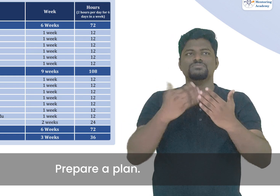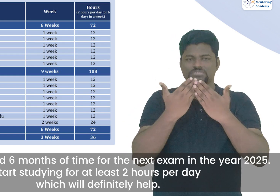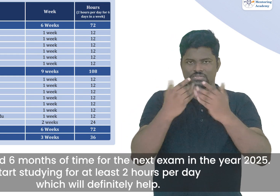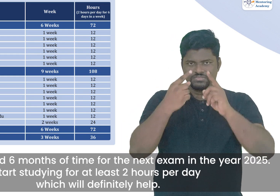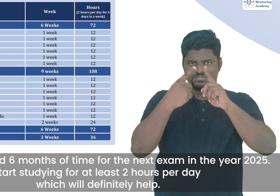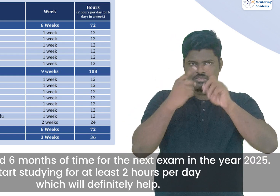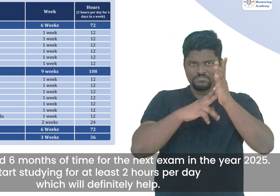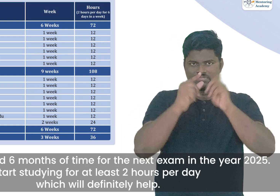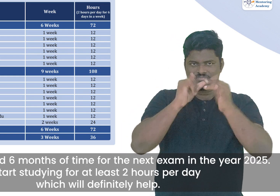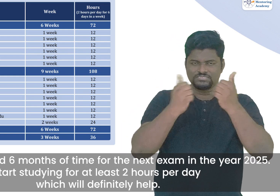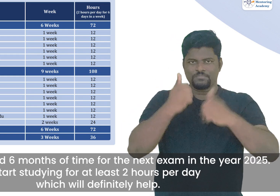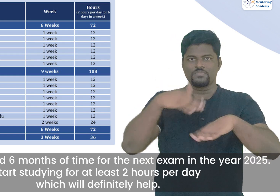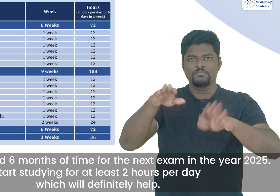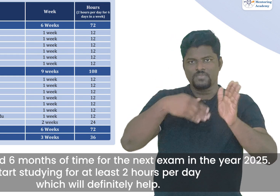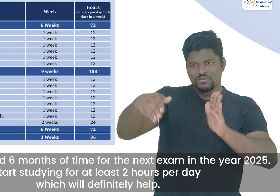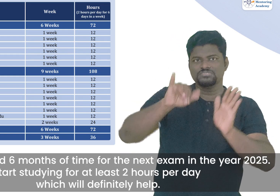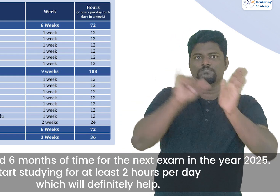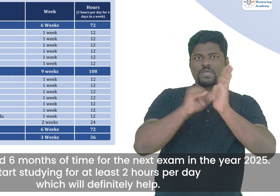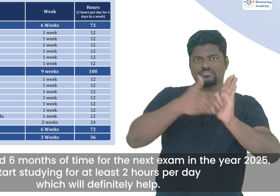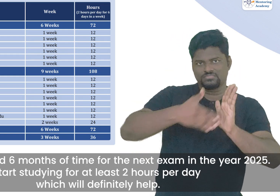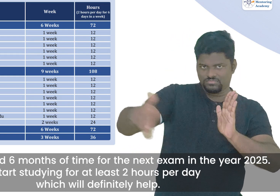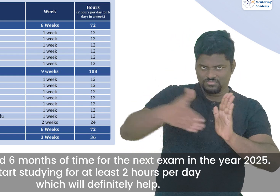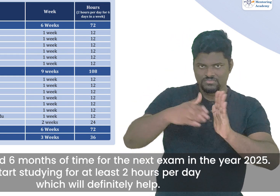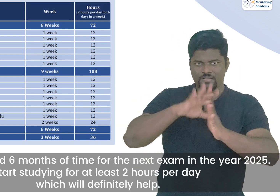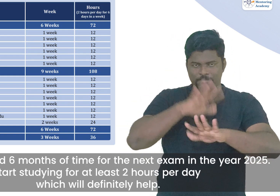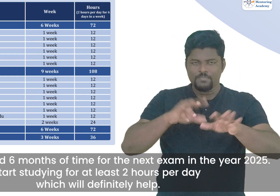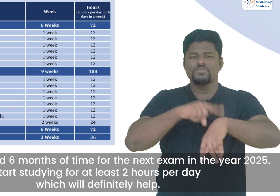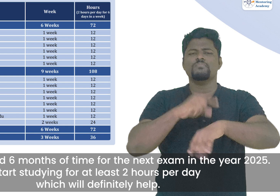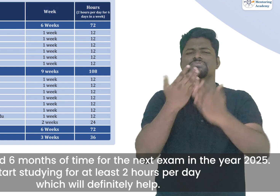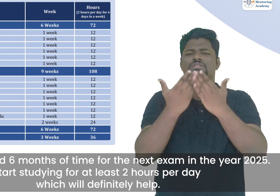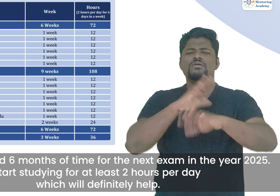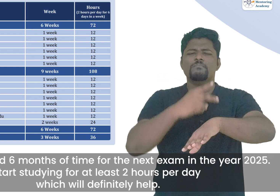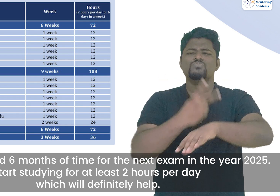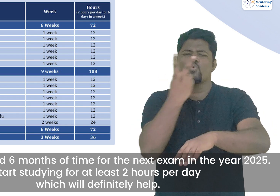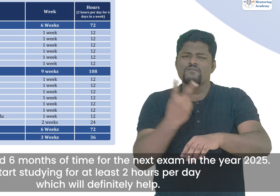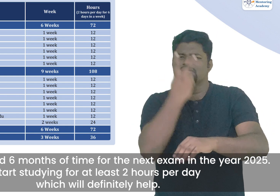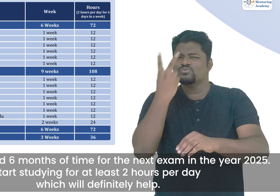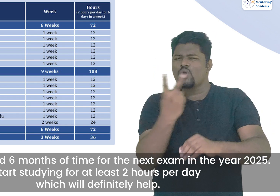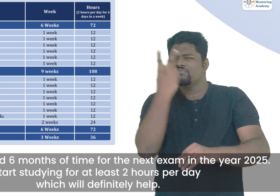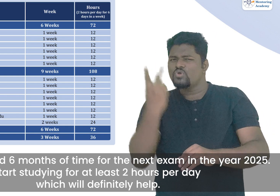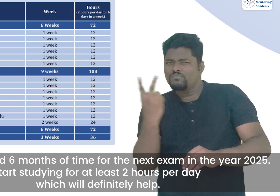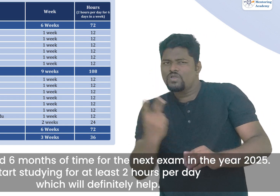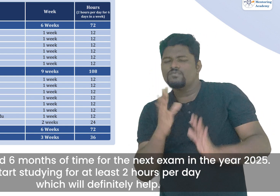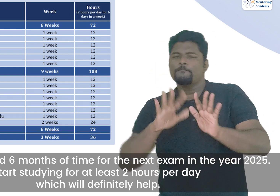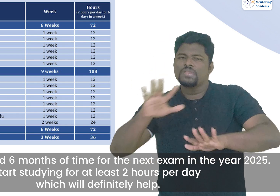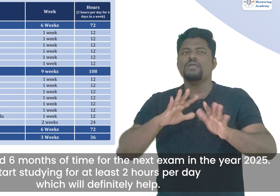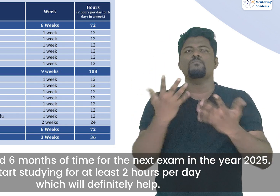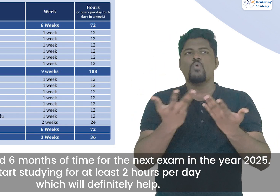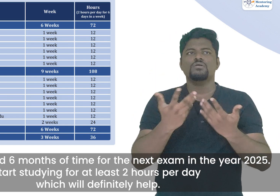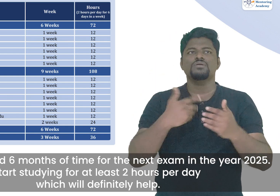We have around 6 months of time for the next exam in the year 2025. Start studying for at least 2 hours per day, which will definitely help.